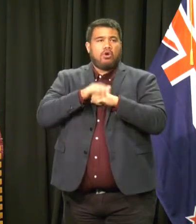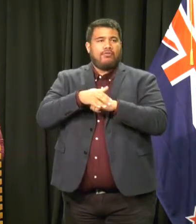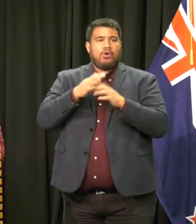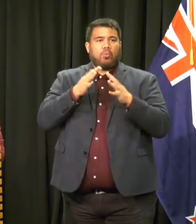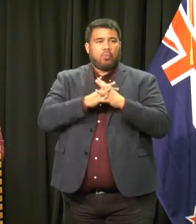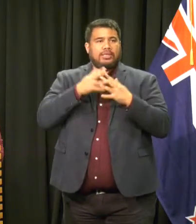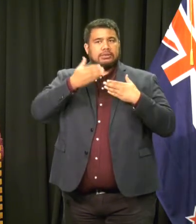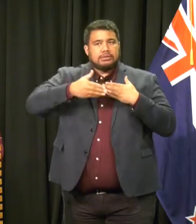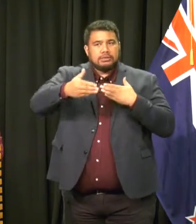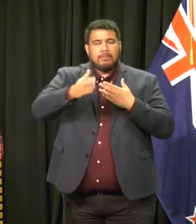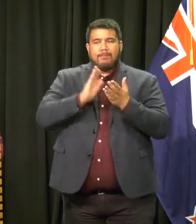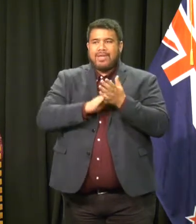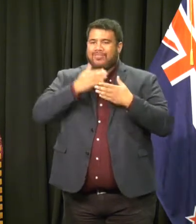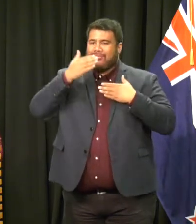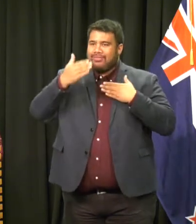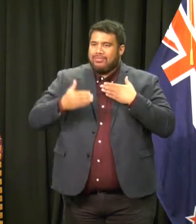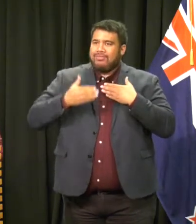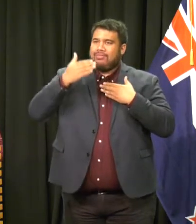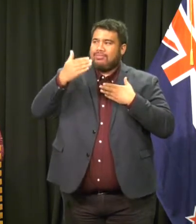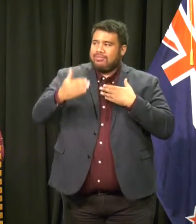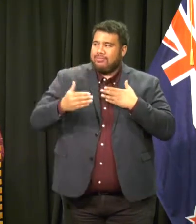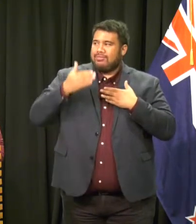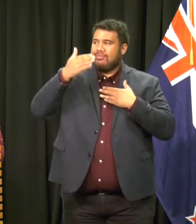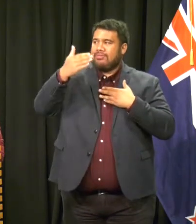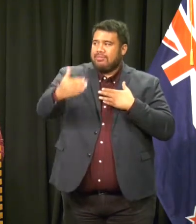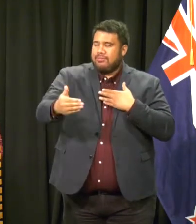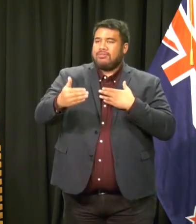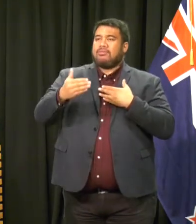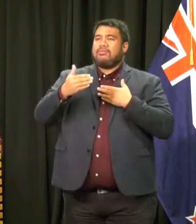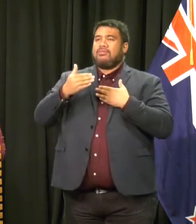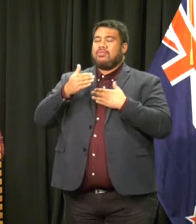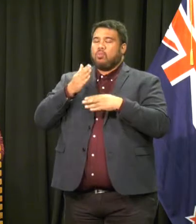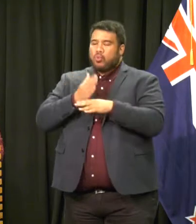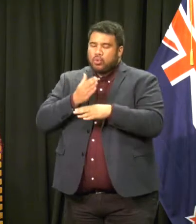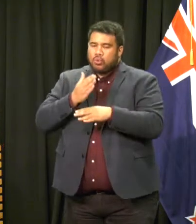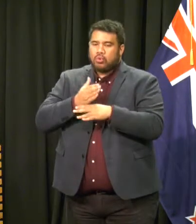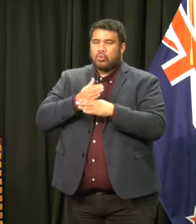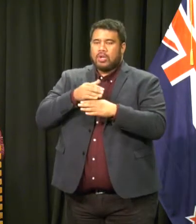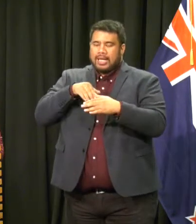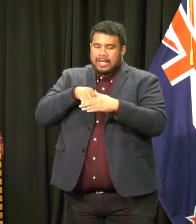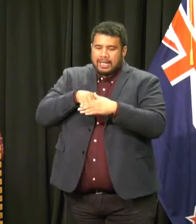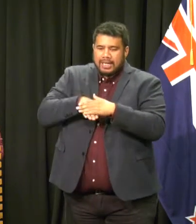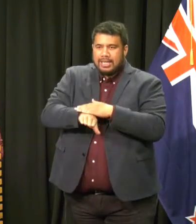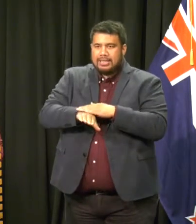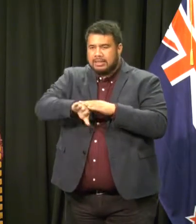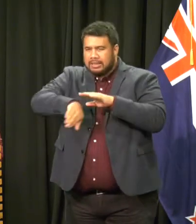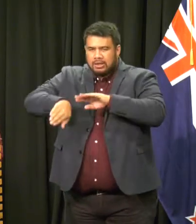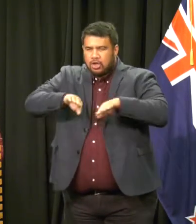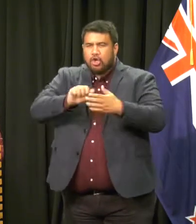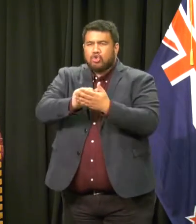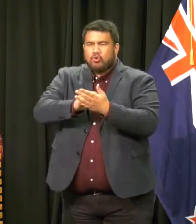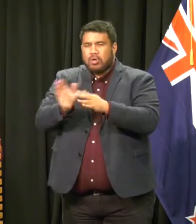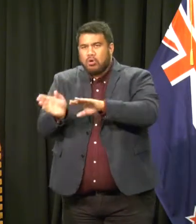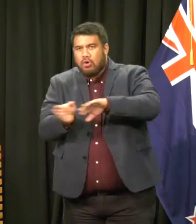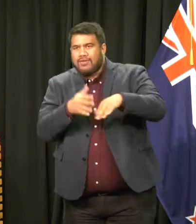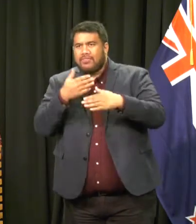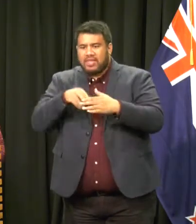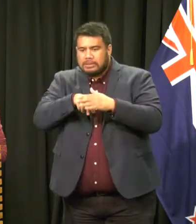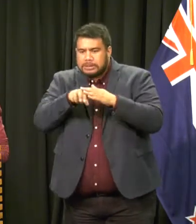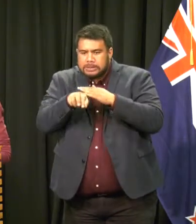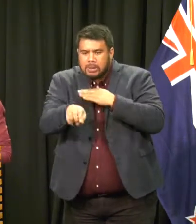It's a progressive piece of work as they move beyond, of course, the barrier created by the concrete, which will be